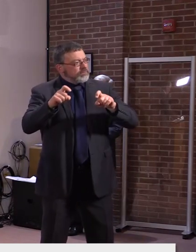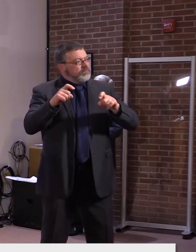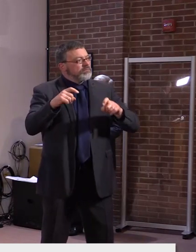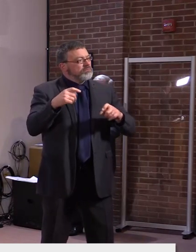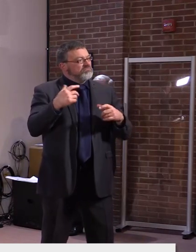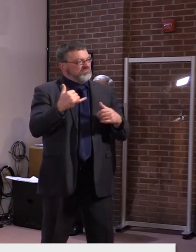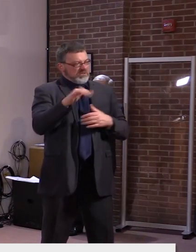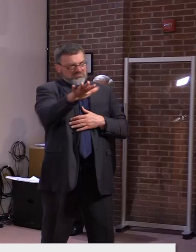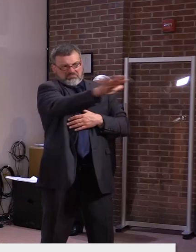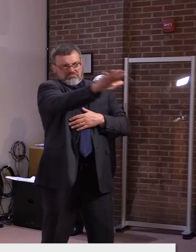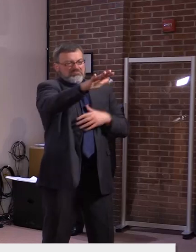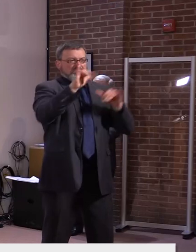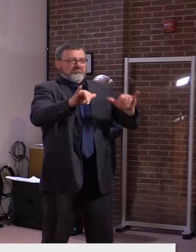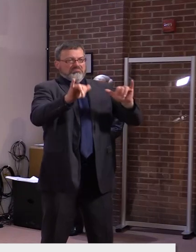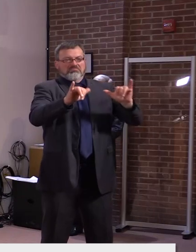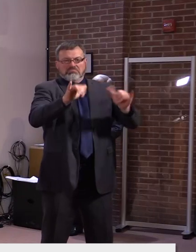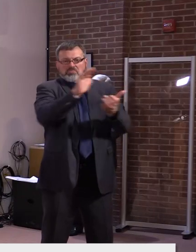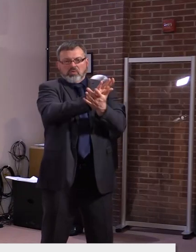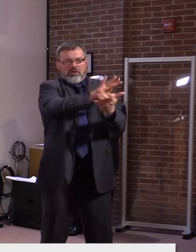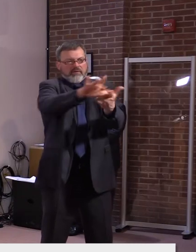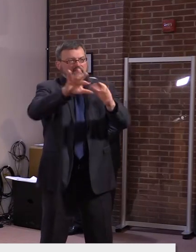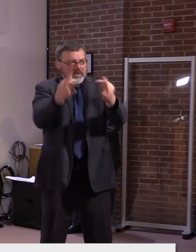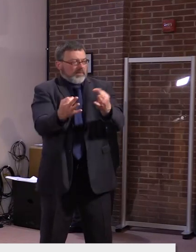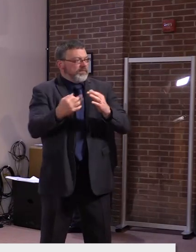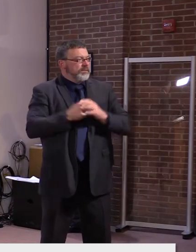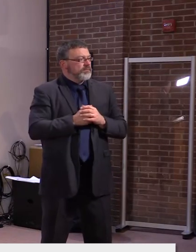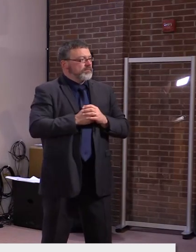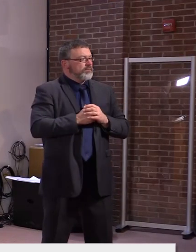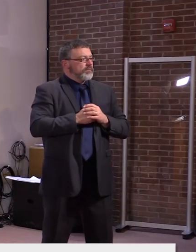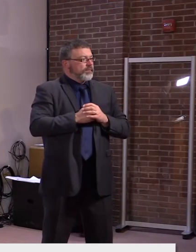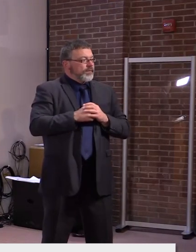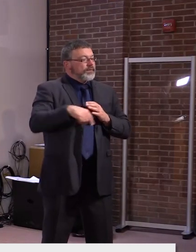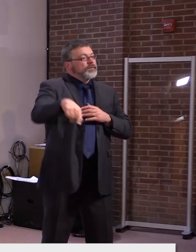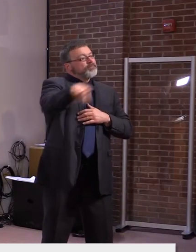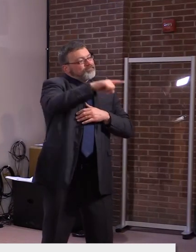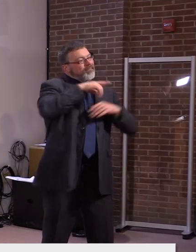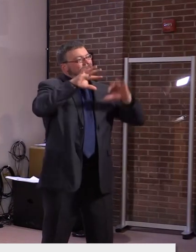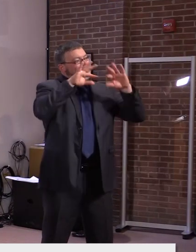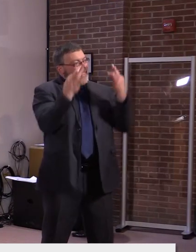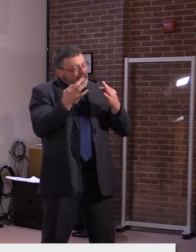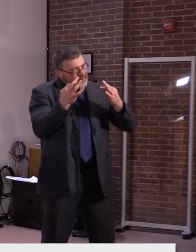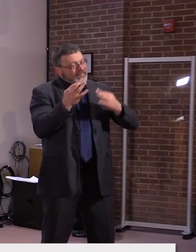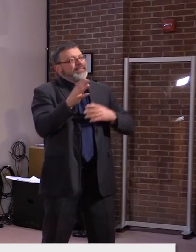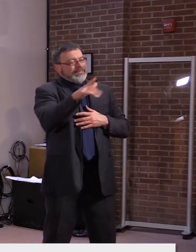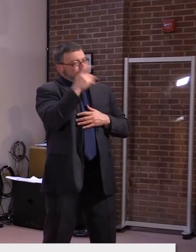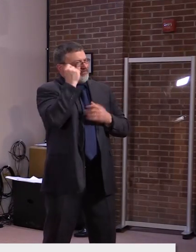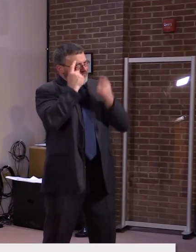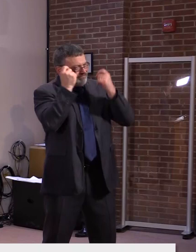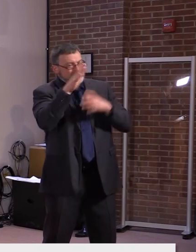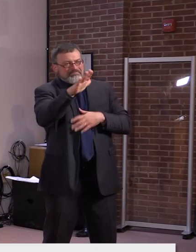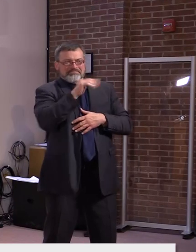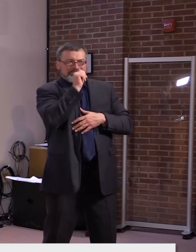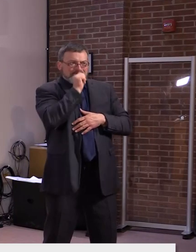in their district. So families should still be patient and wait for word from their schools as to when the program will start locally.